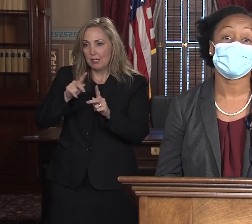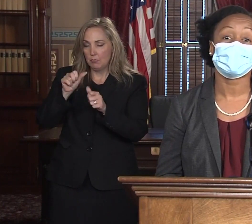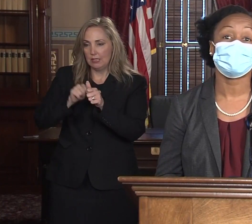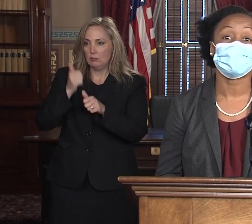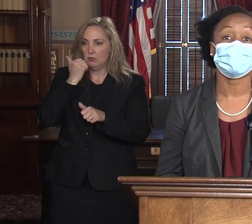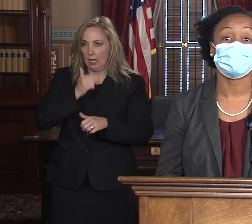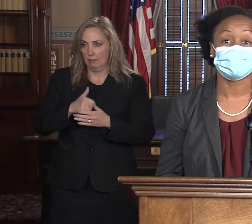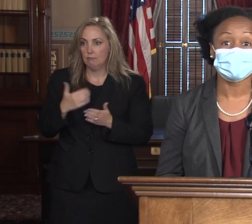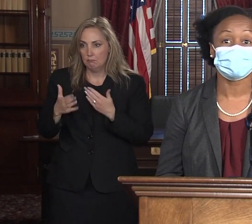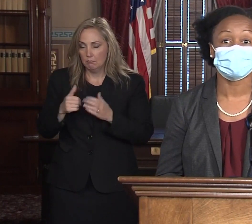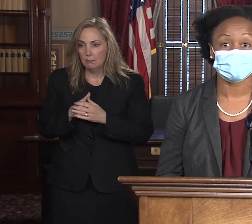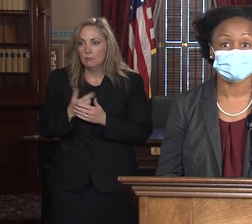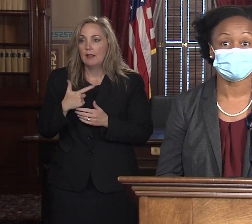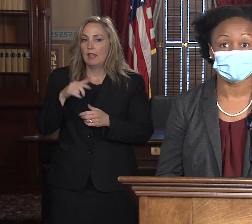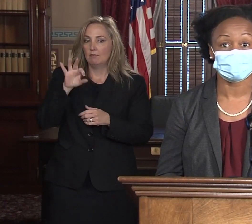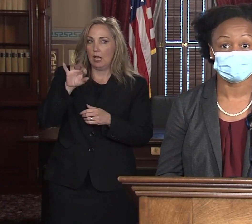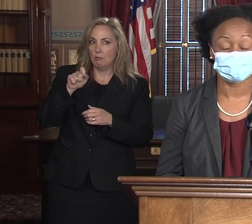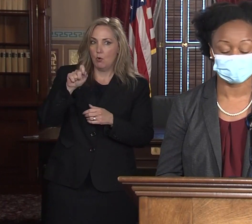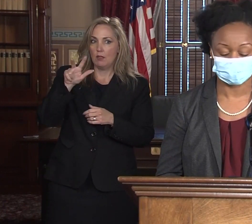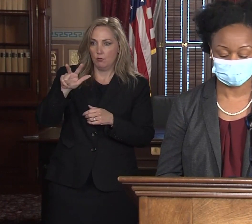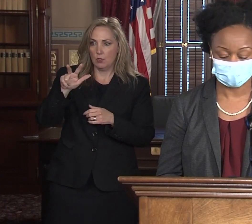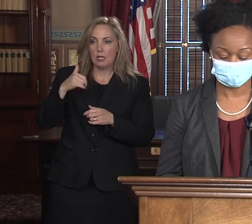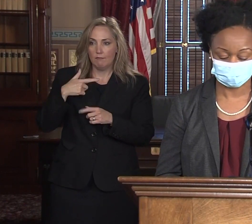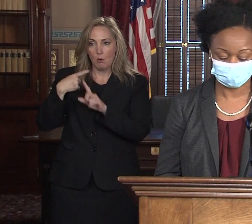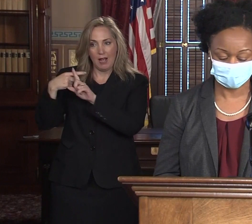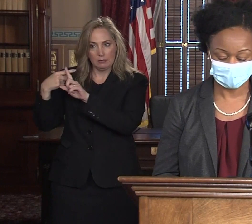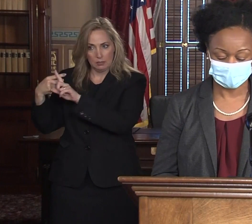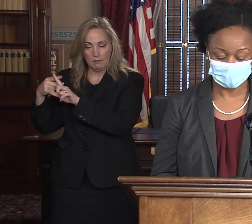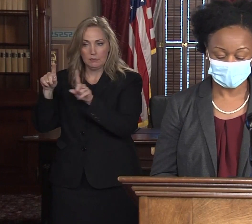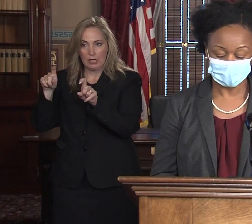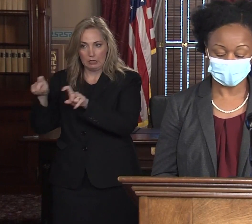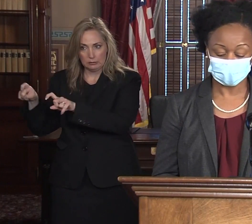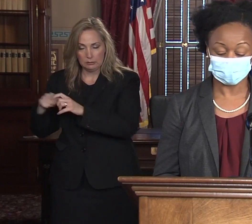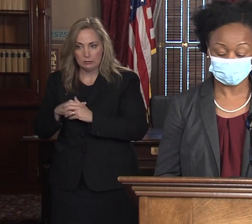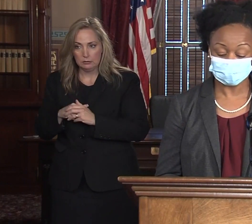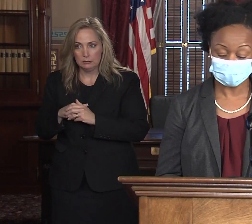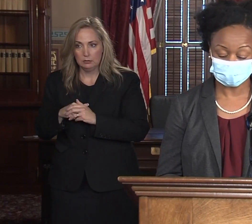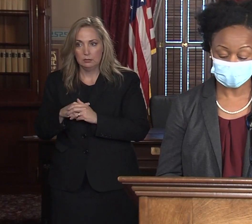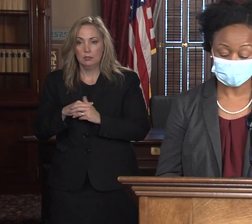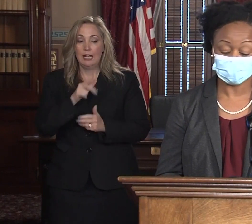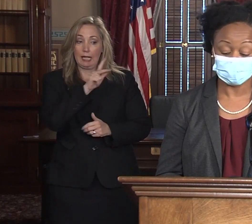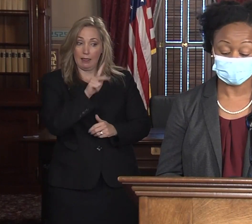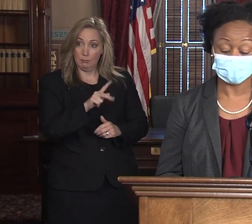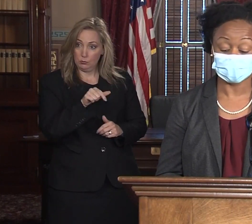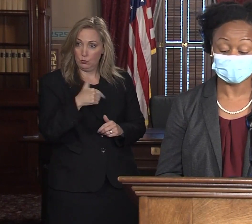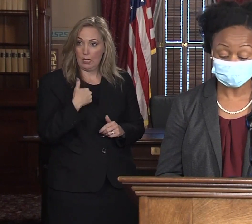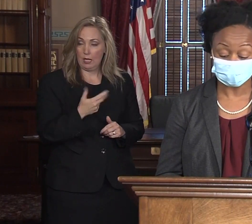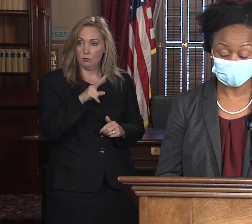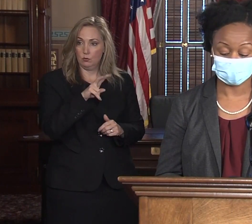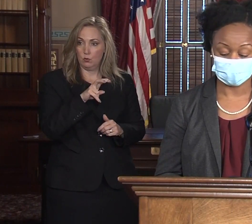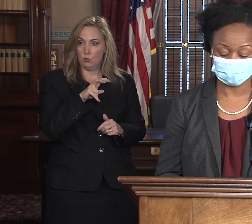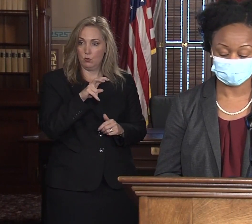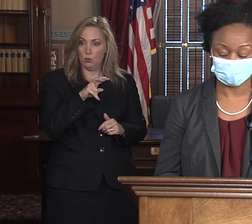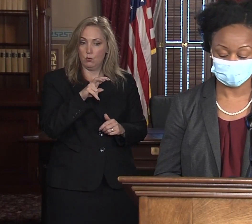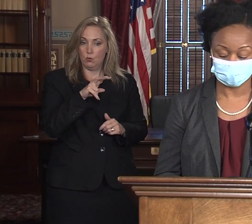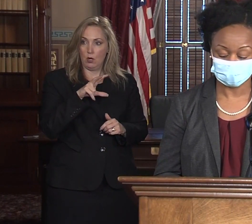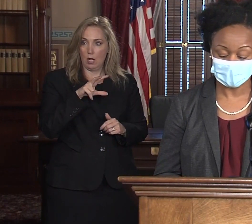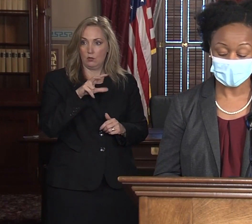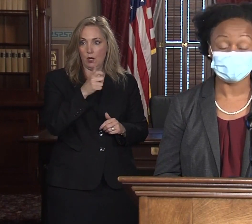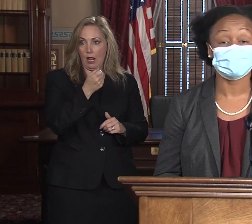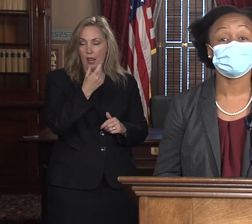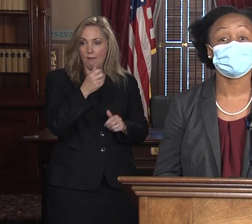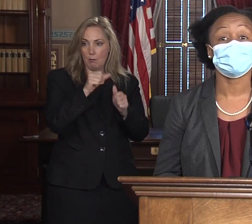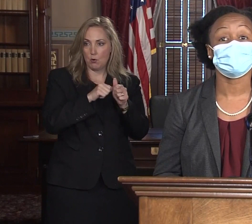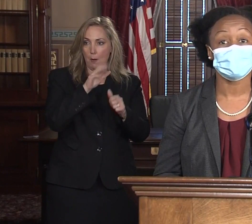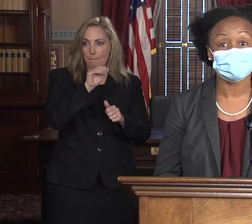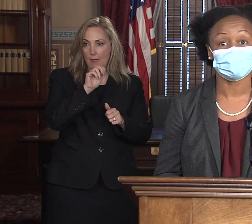has 9.3% positivity for tests. The Kalamazoo region has 211 cases per million,